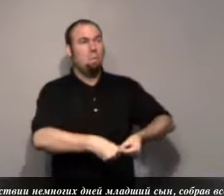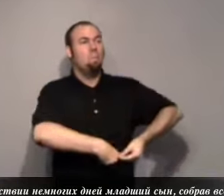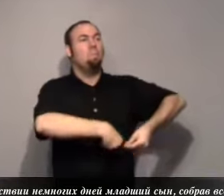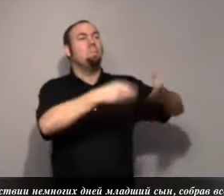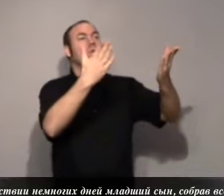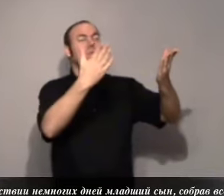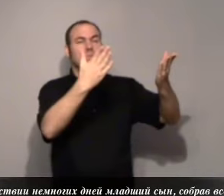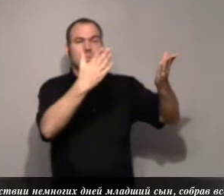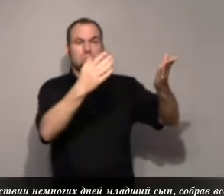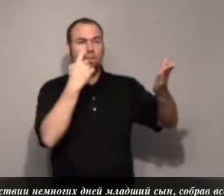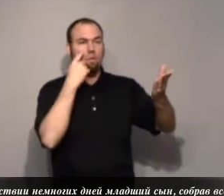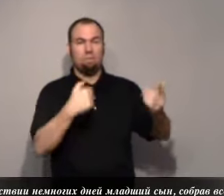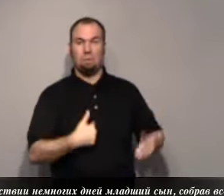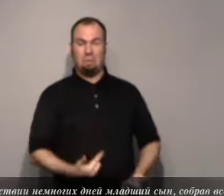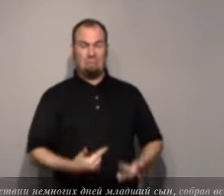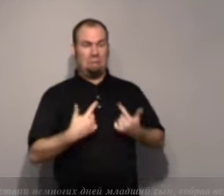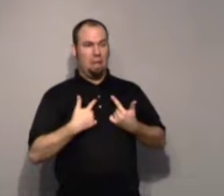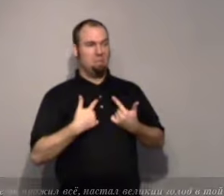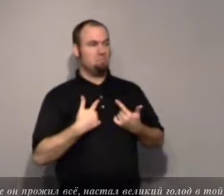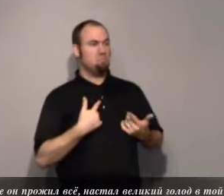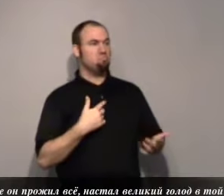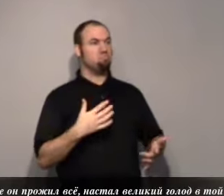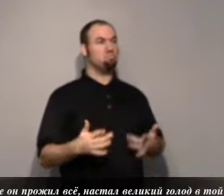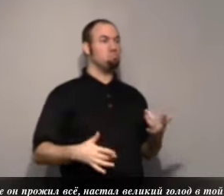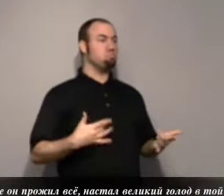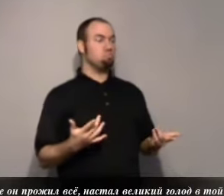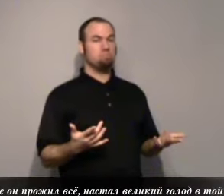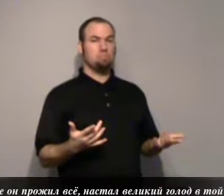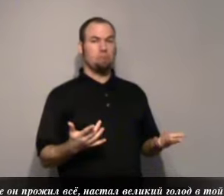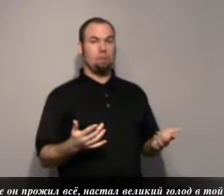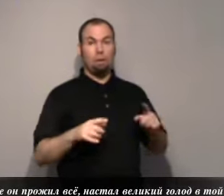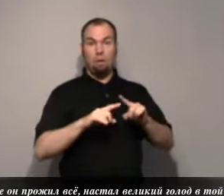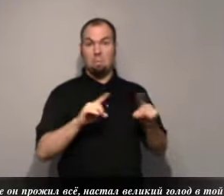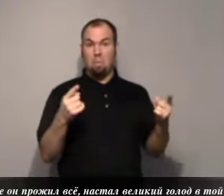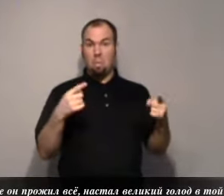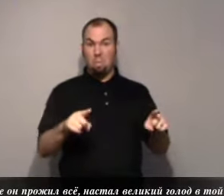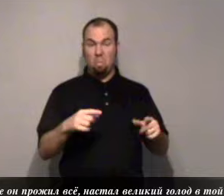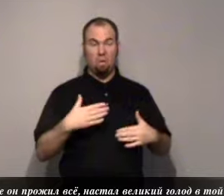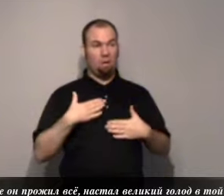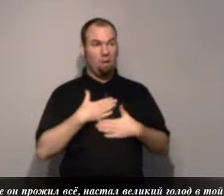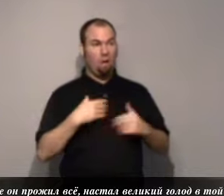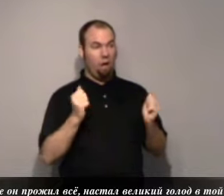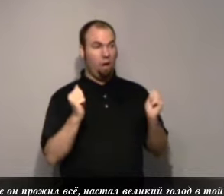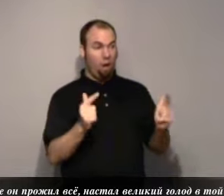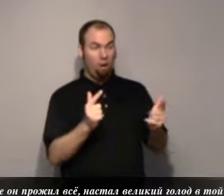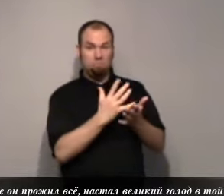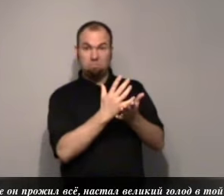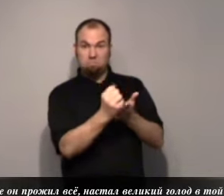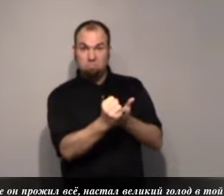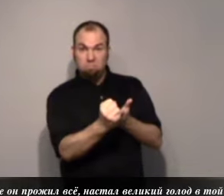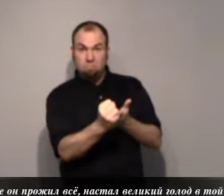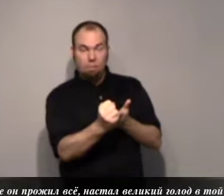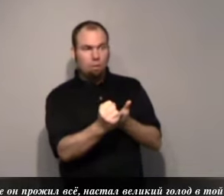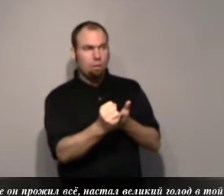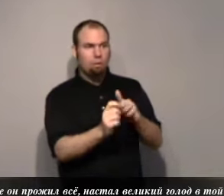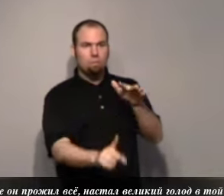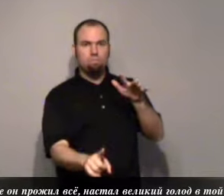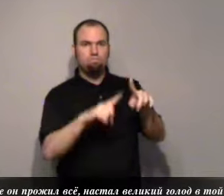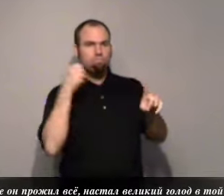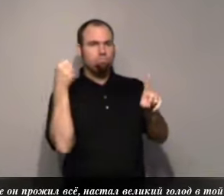prodigal living. But when he had spent all, there arose a severe famine